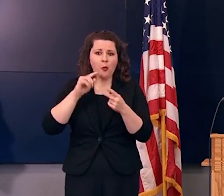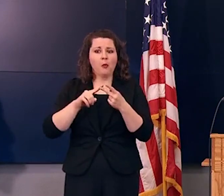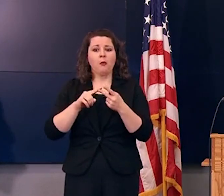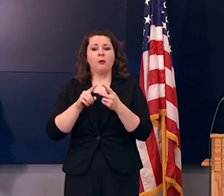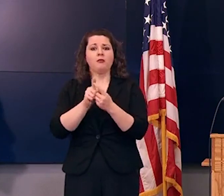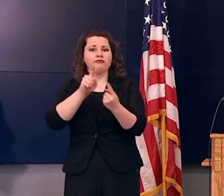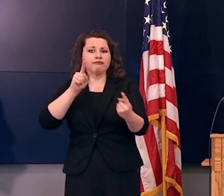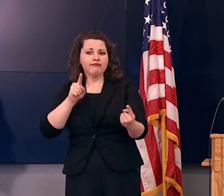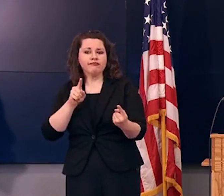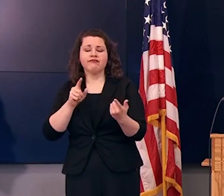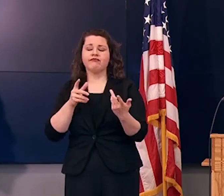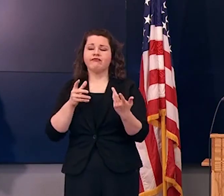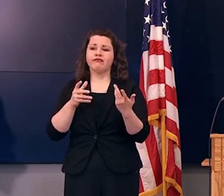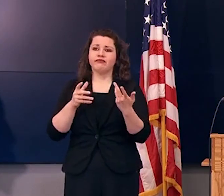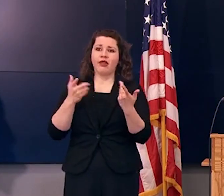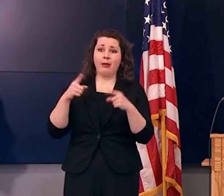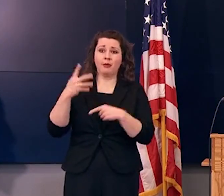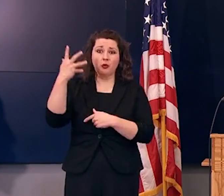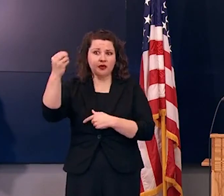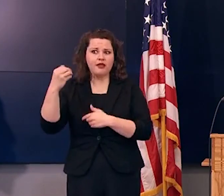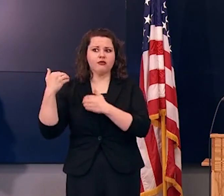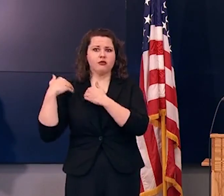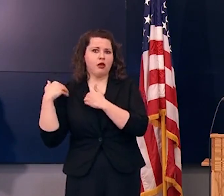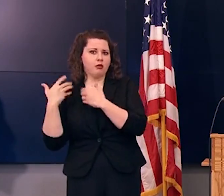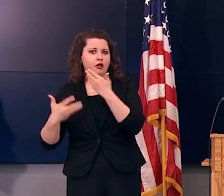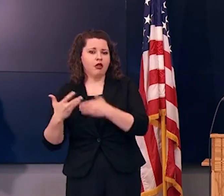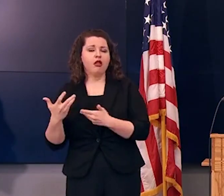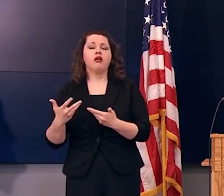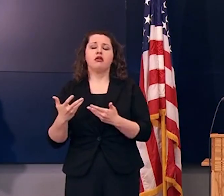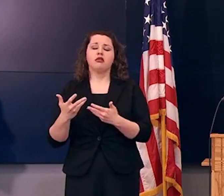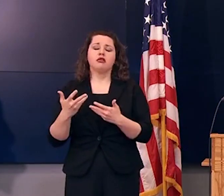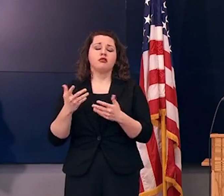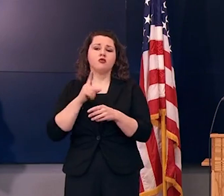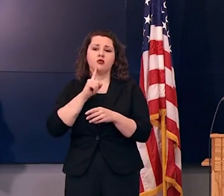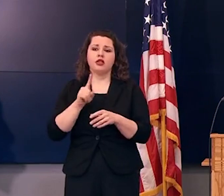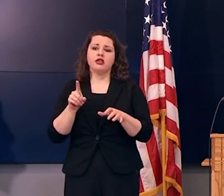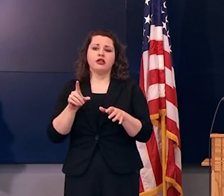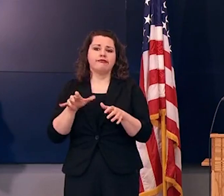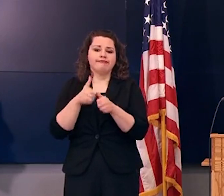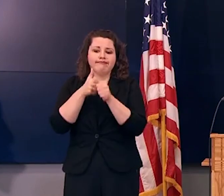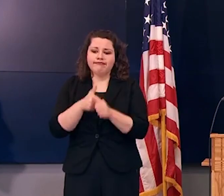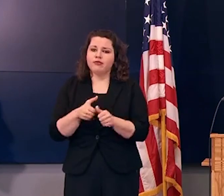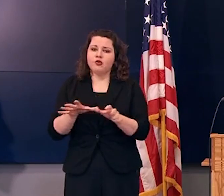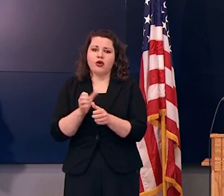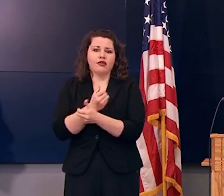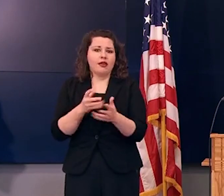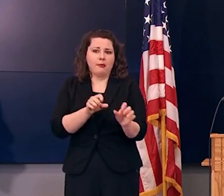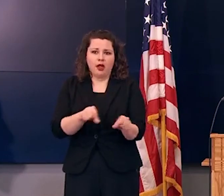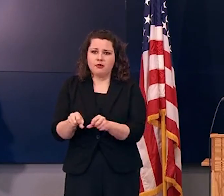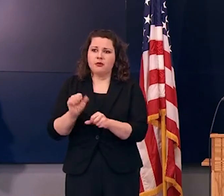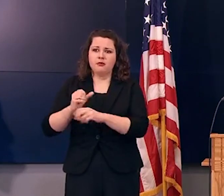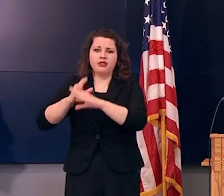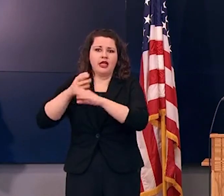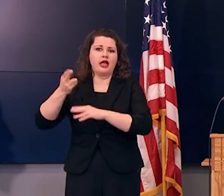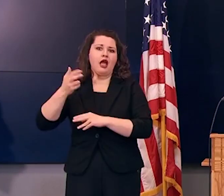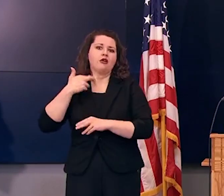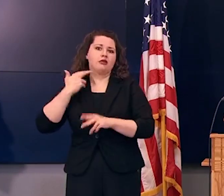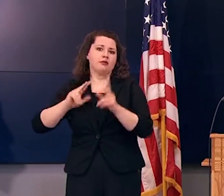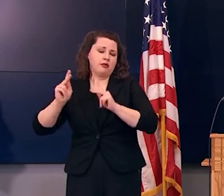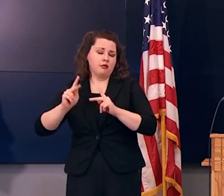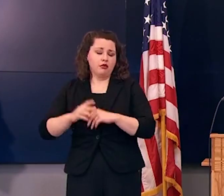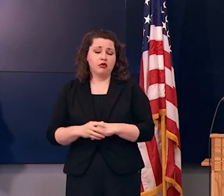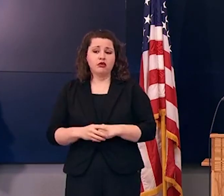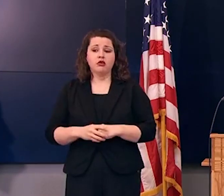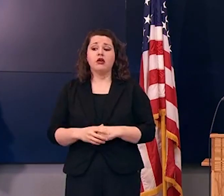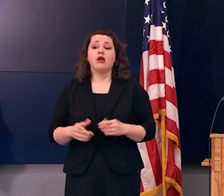about staying home when you can, and really doing everything that we can to protect the most vulnerable Iowans. So as